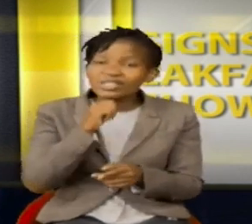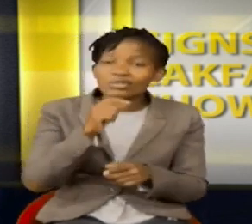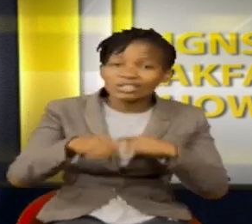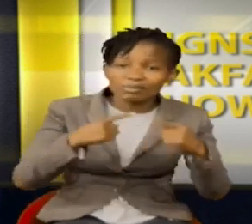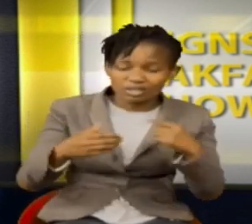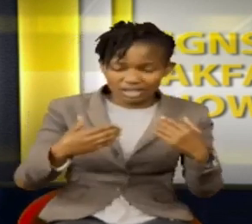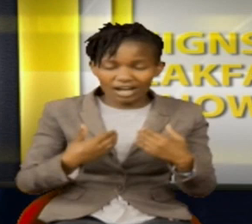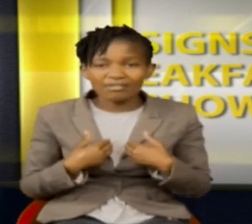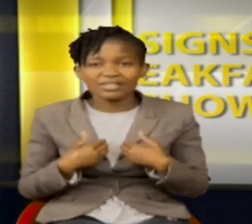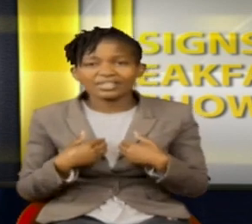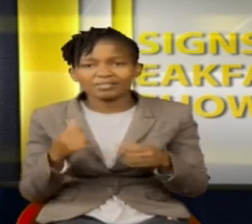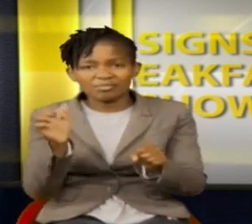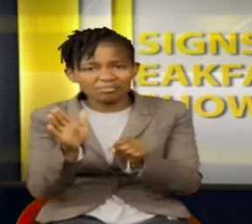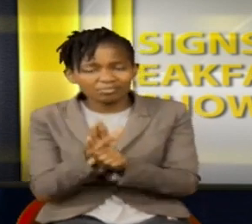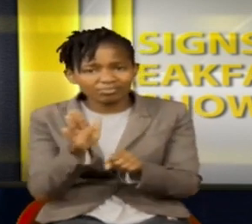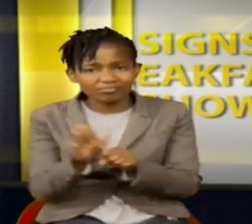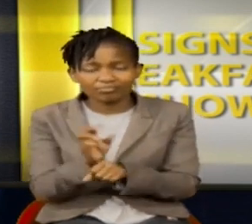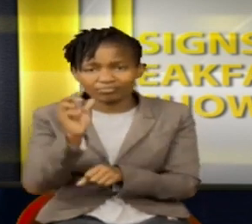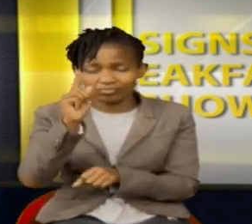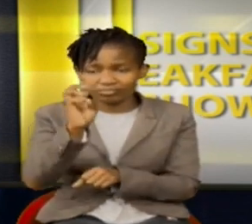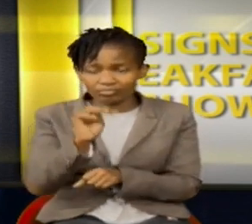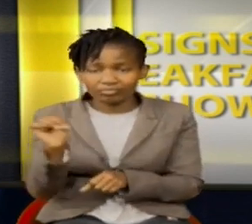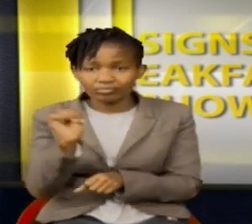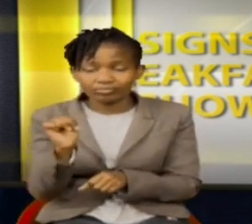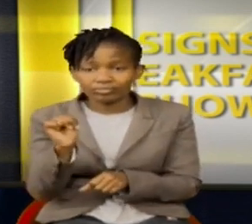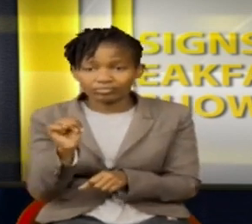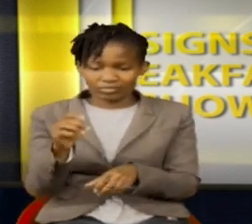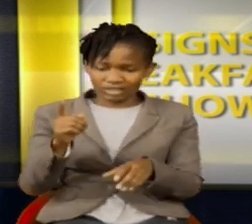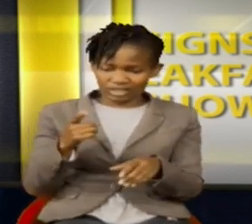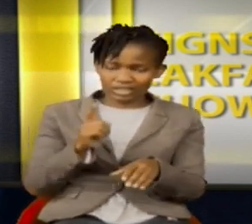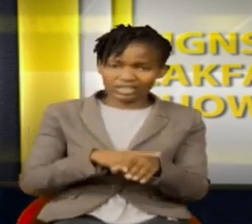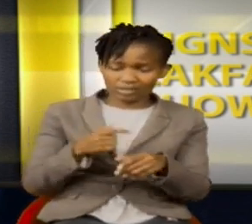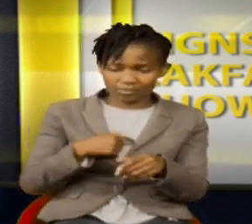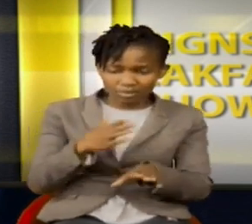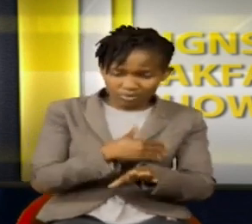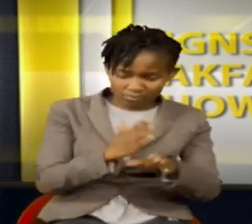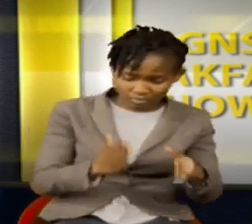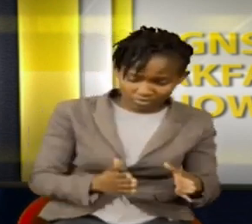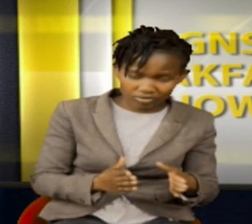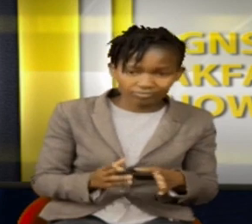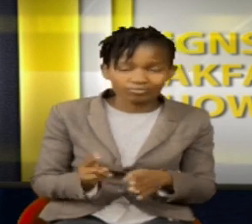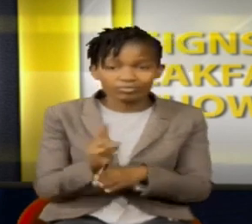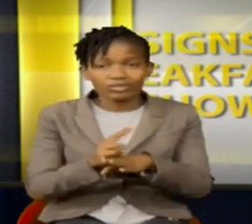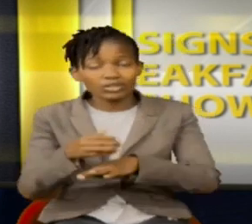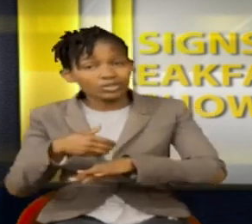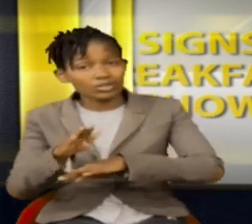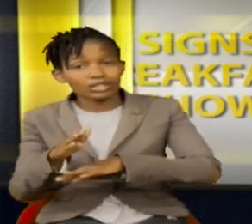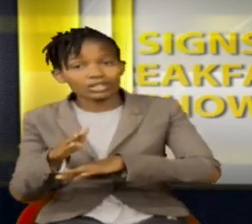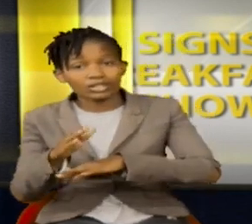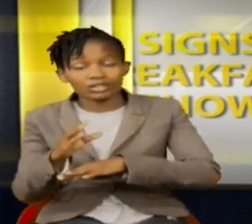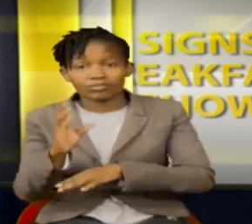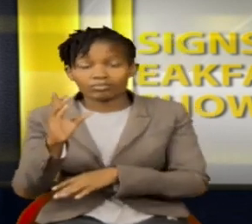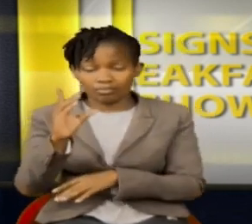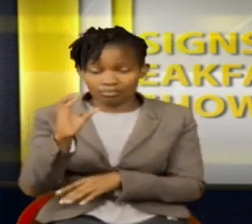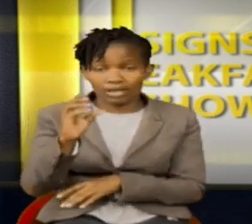all. Pole. When I was an artist, I used to sell my cassettes in River Road. You know, what young people out there think is, how can I get,